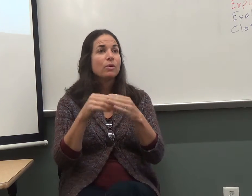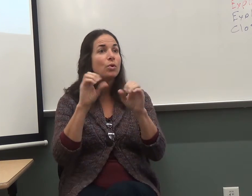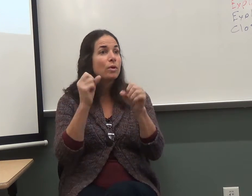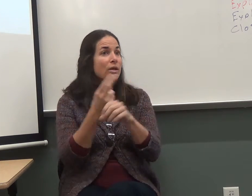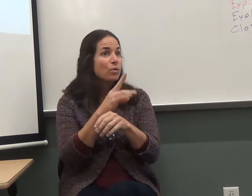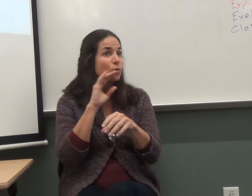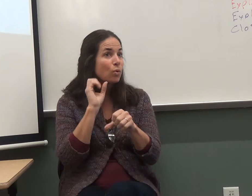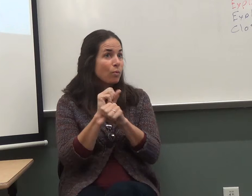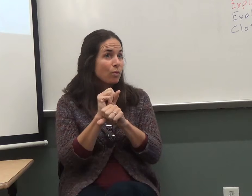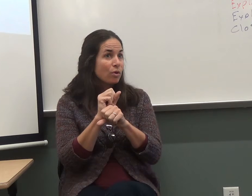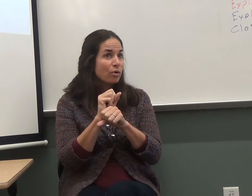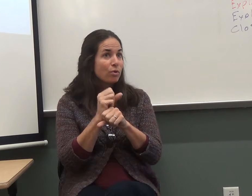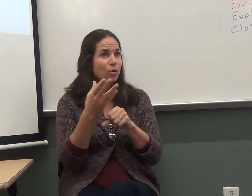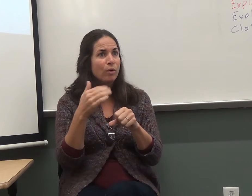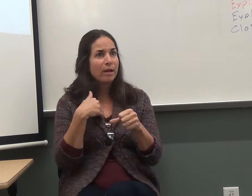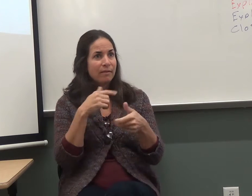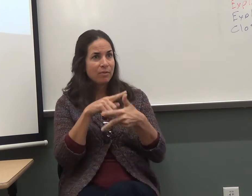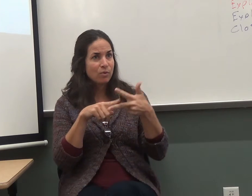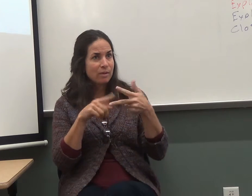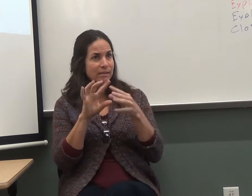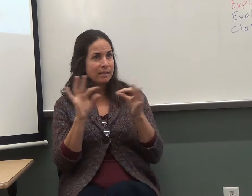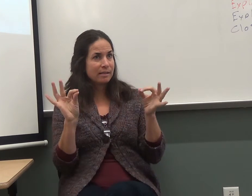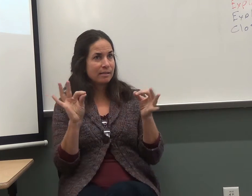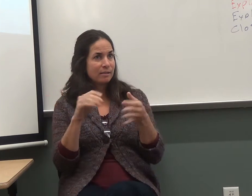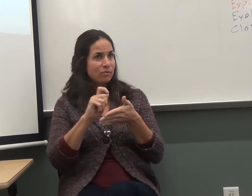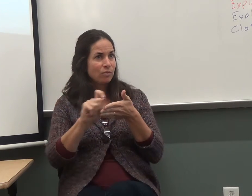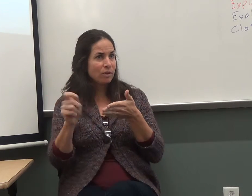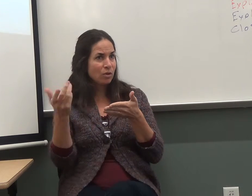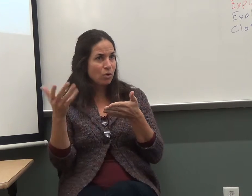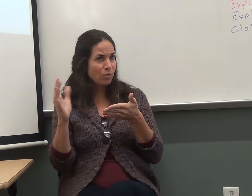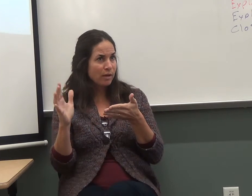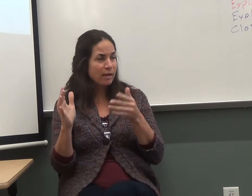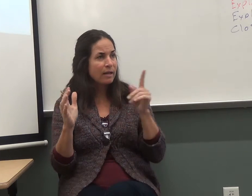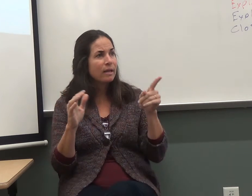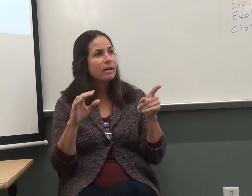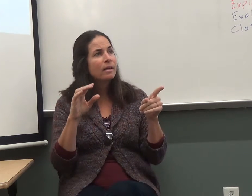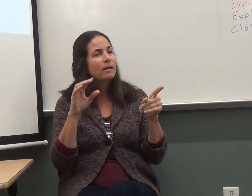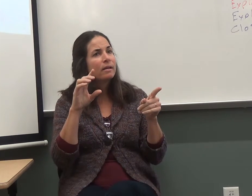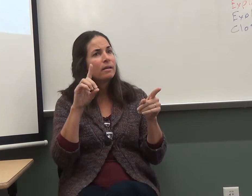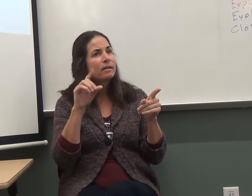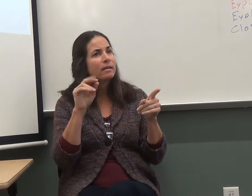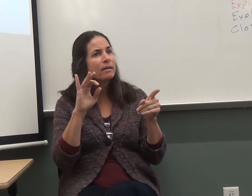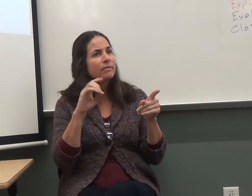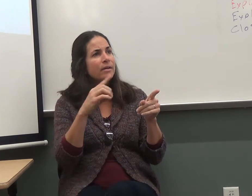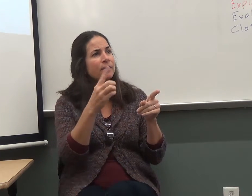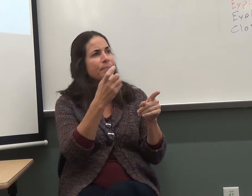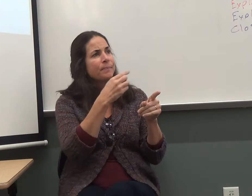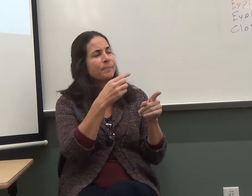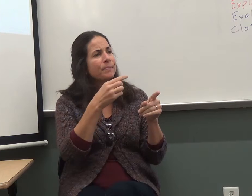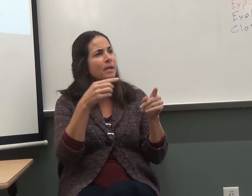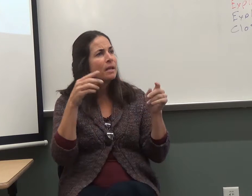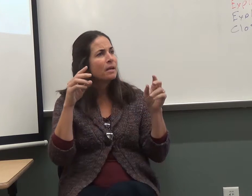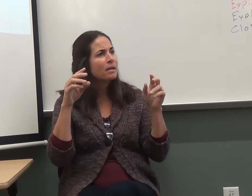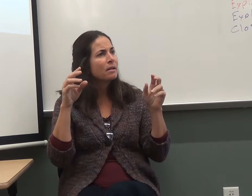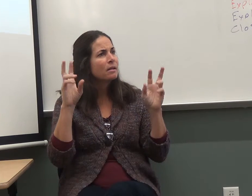That'll have 3 sentences already, okay? Yes, Mike. Yes, So David. the topic is rain at. That is